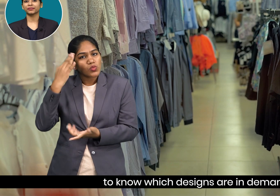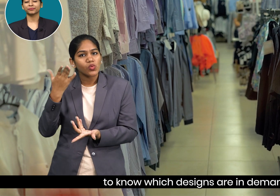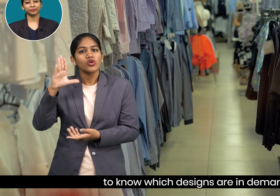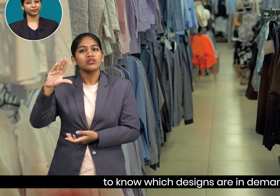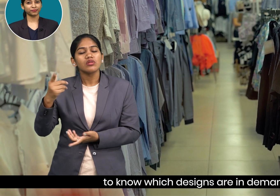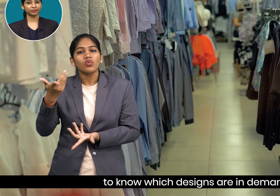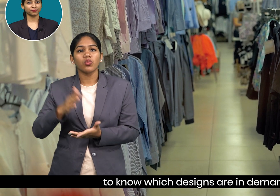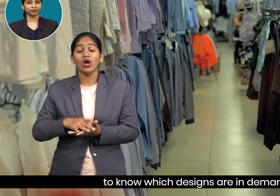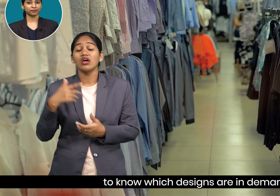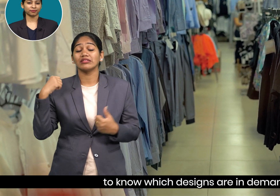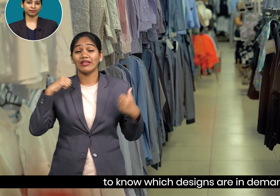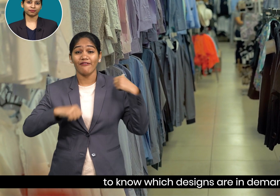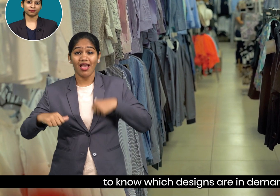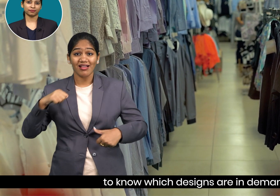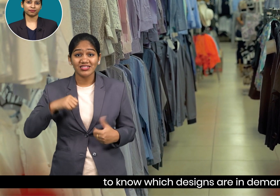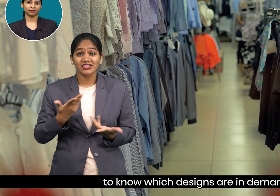demand.